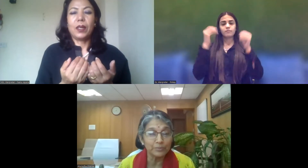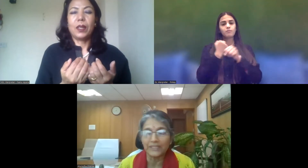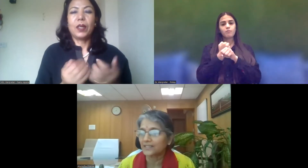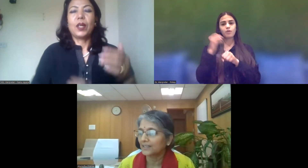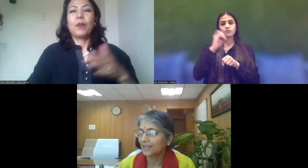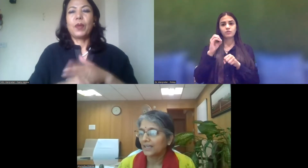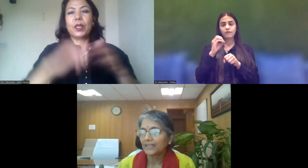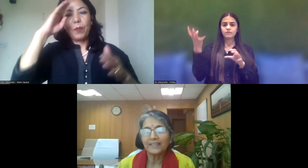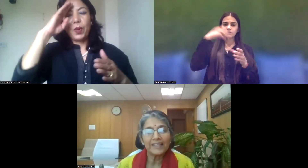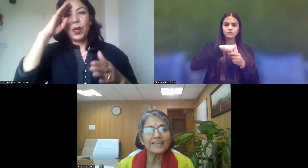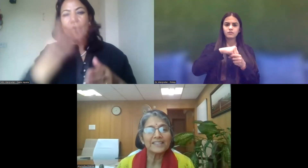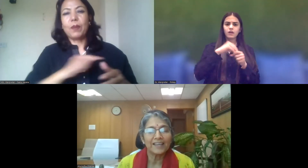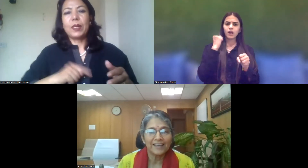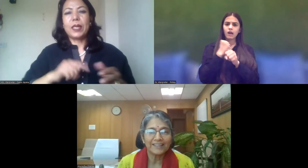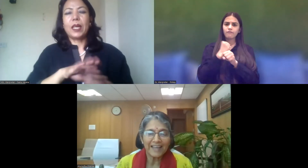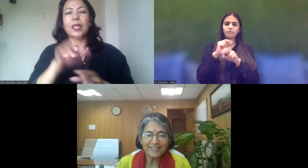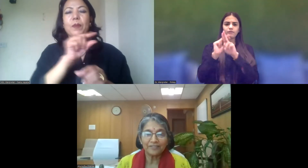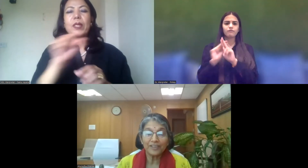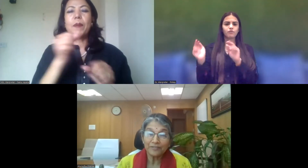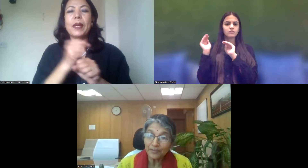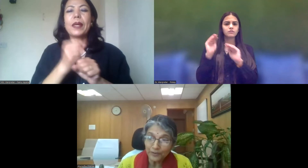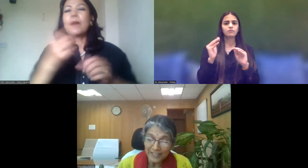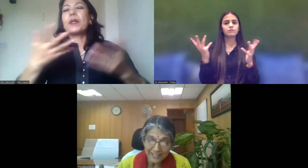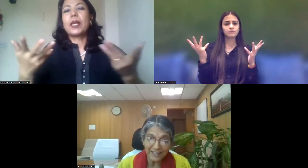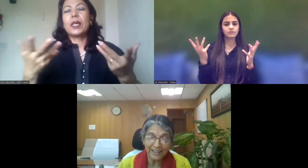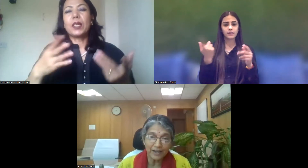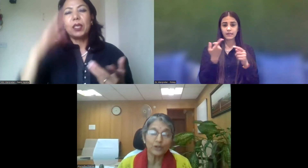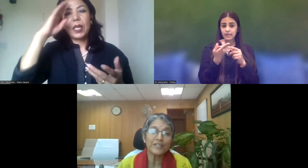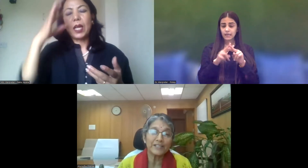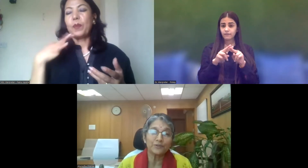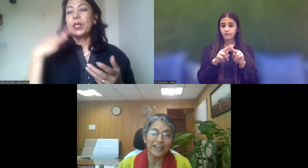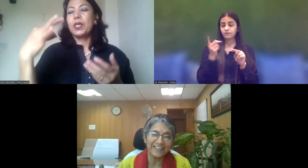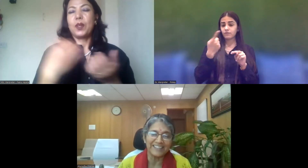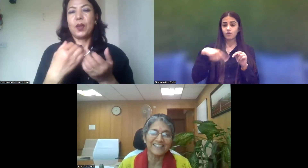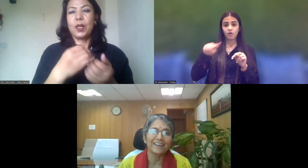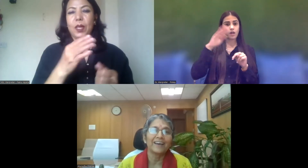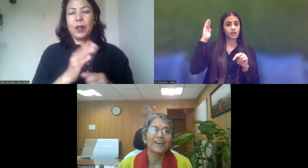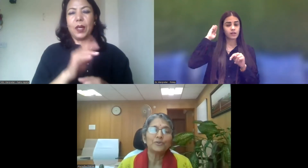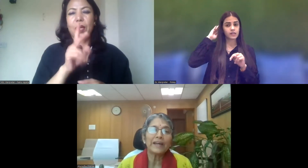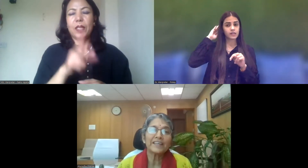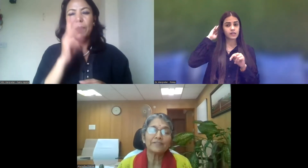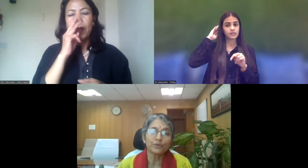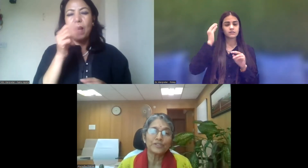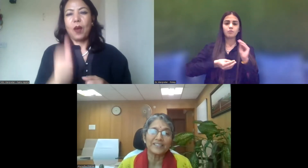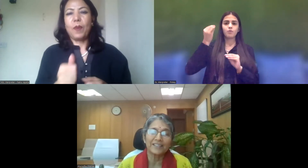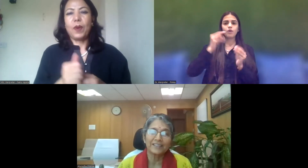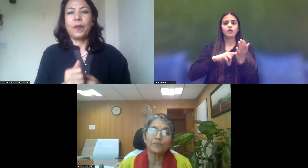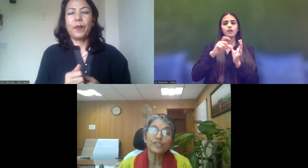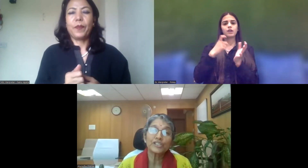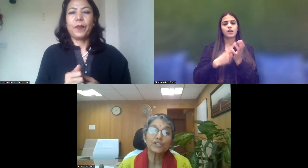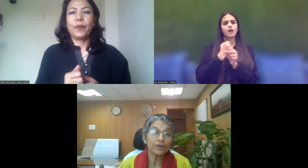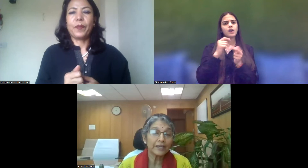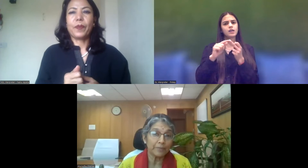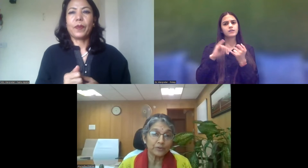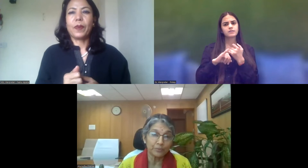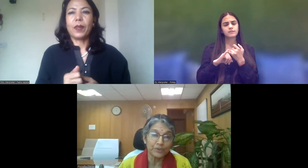whole government? The thing is that if you were listening closely to Nargis, you might have noticed that what